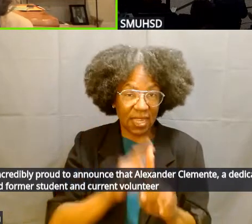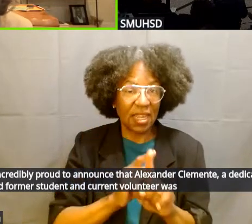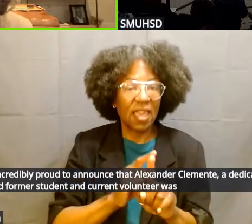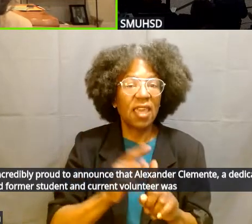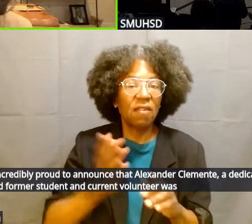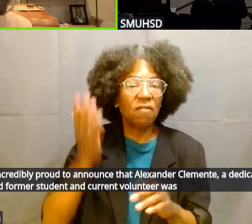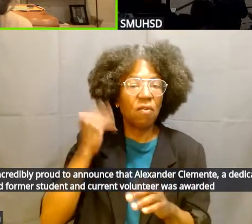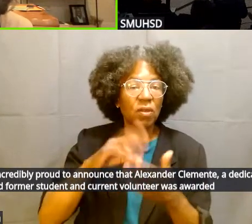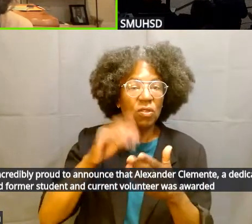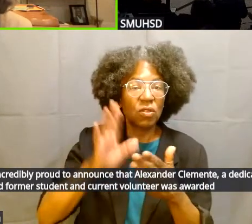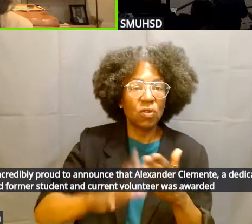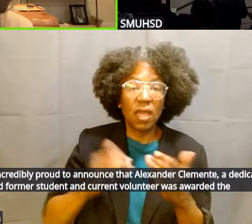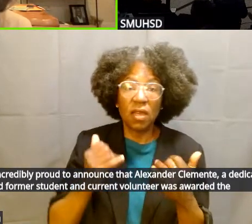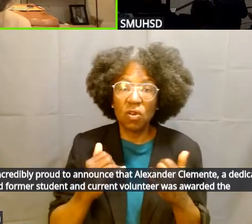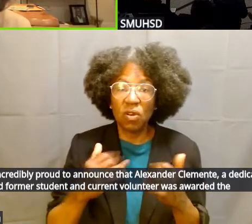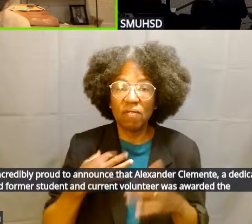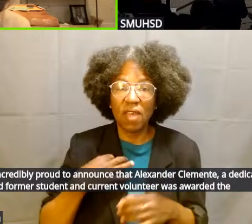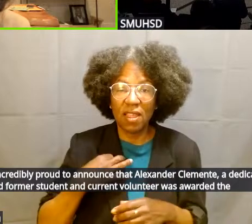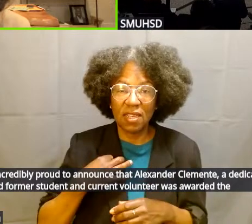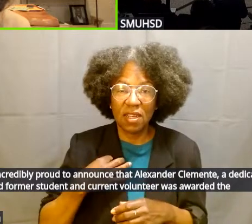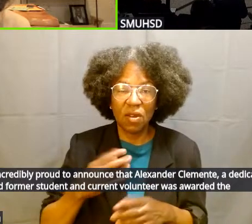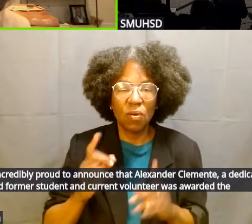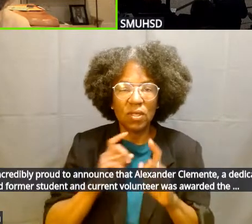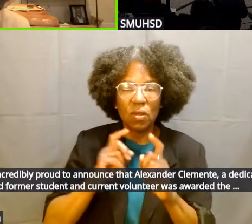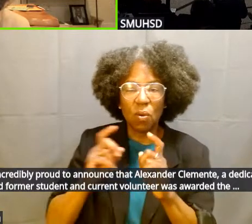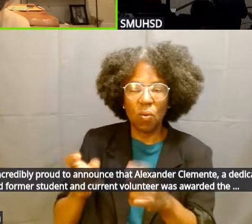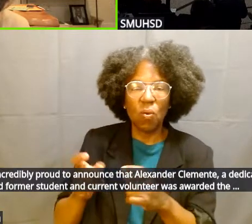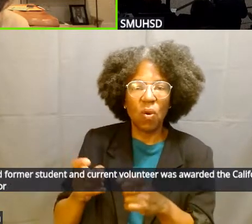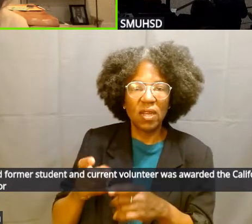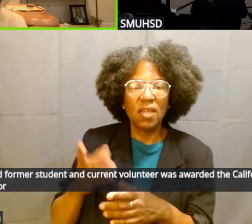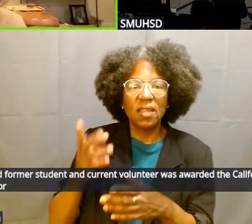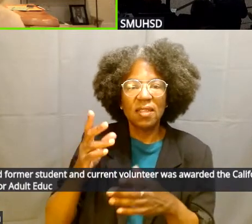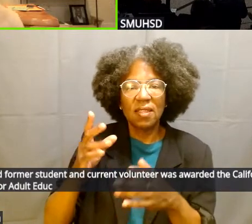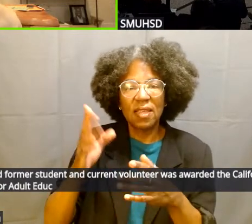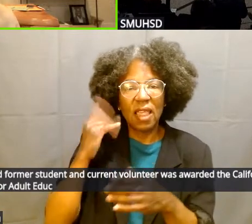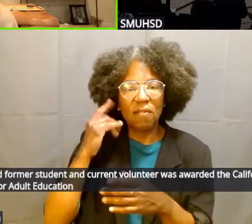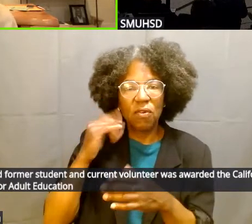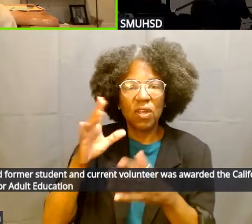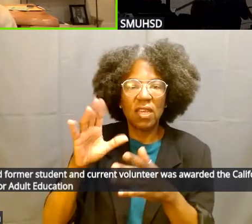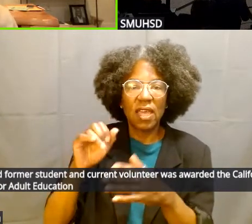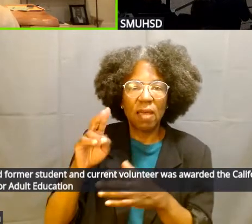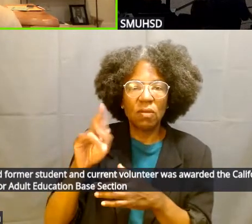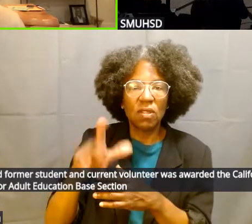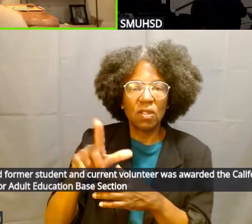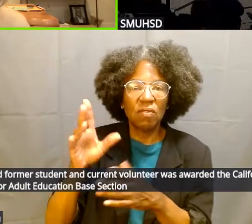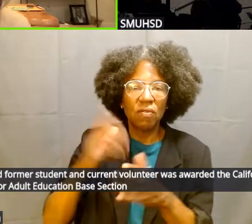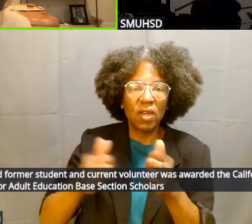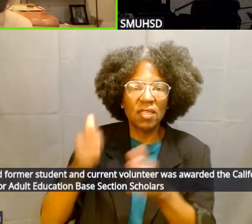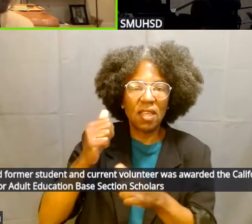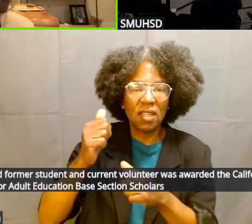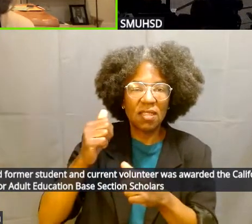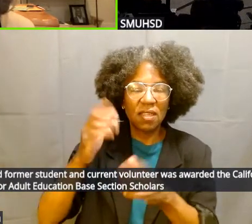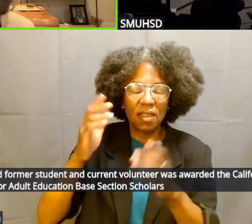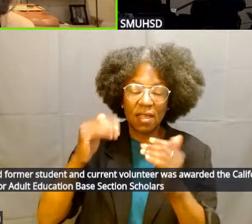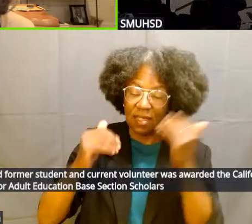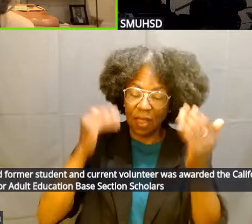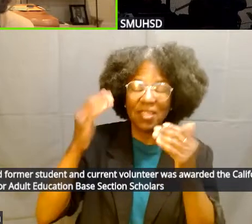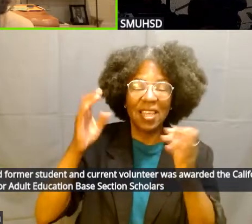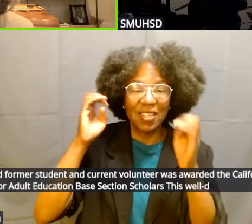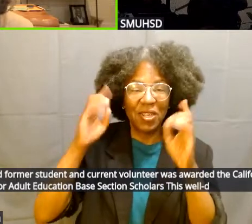awarded the California Council for Adult Education Bay Section Scholarship. This